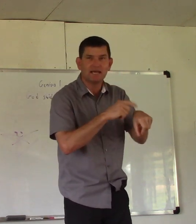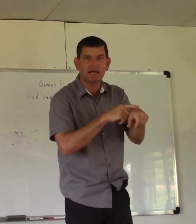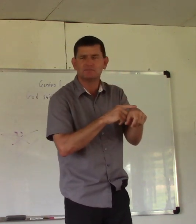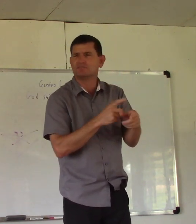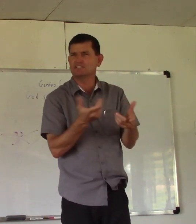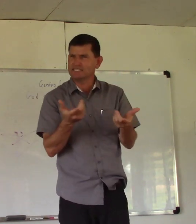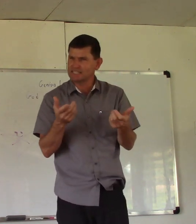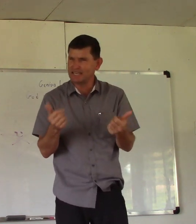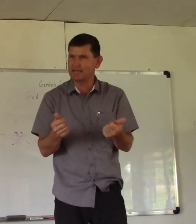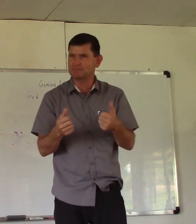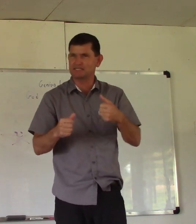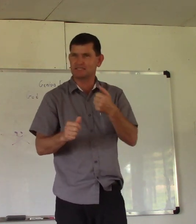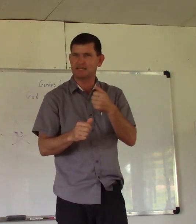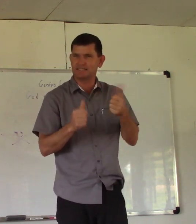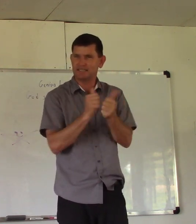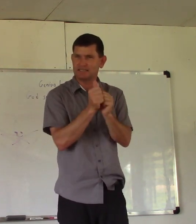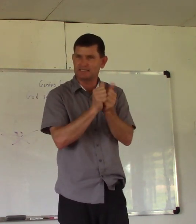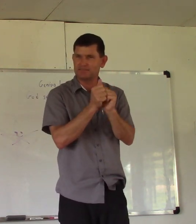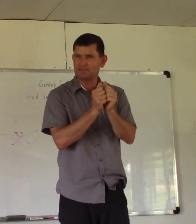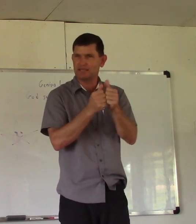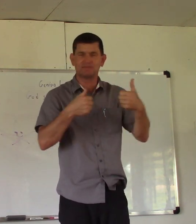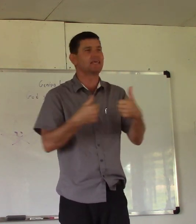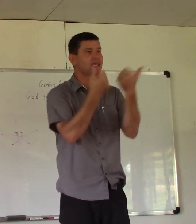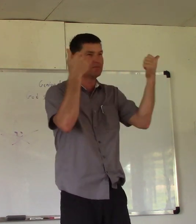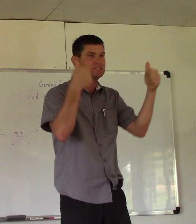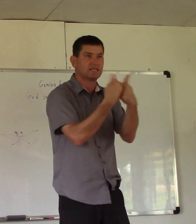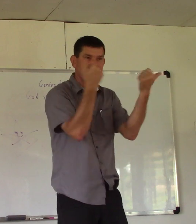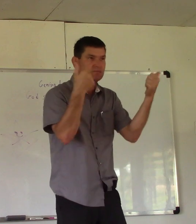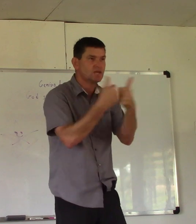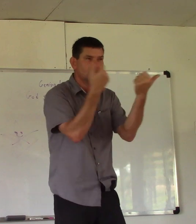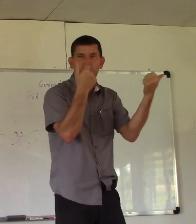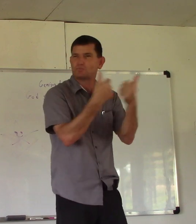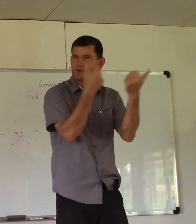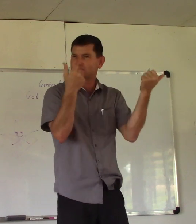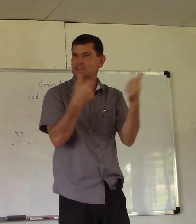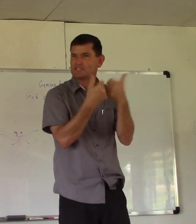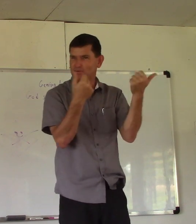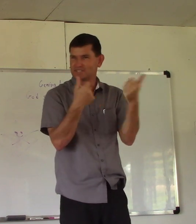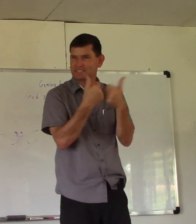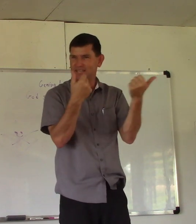many times. What are those games? That's the games. Sports. What are sports? Is that?